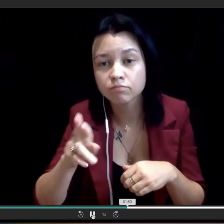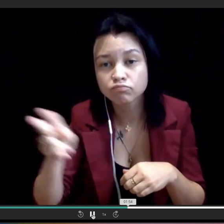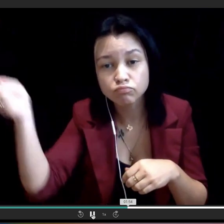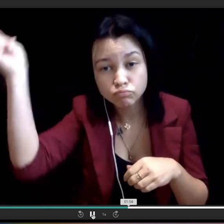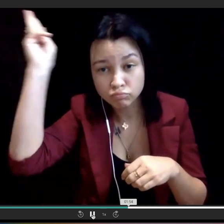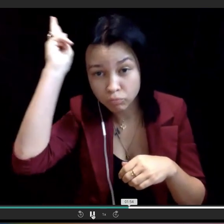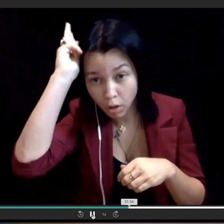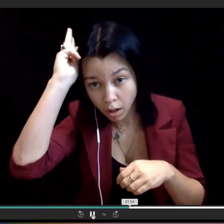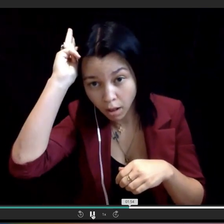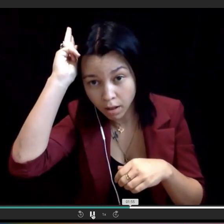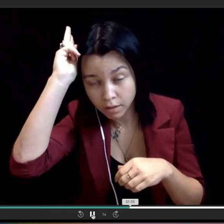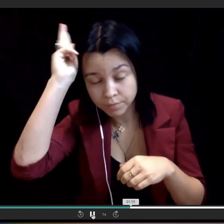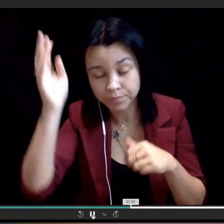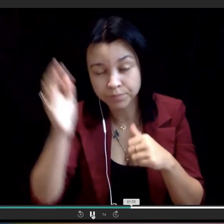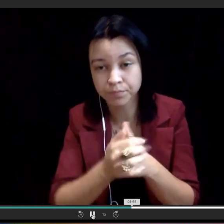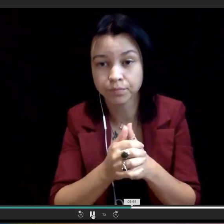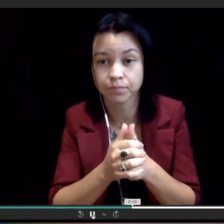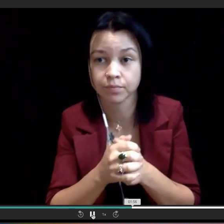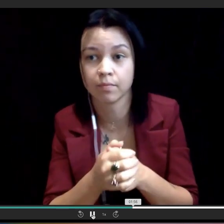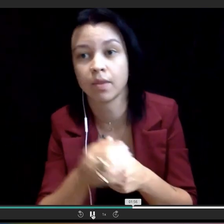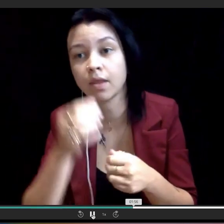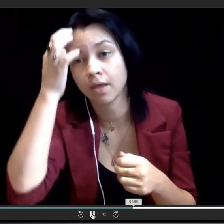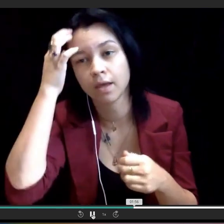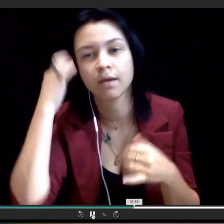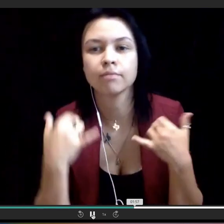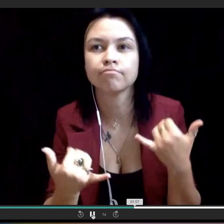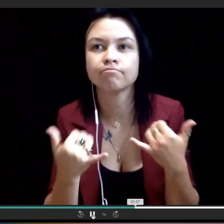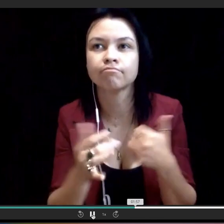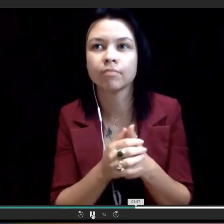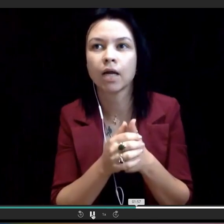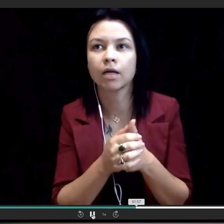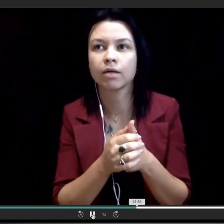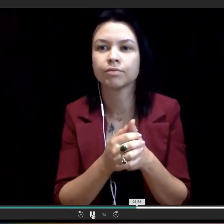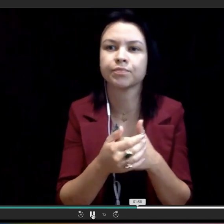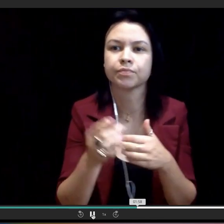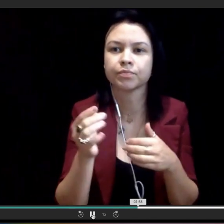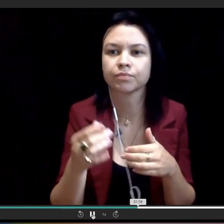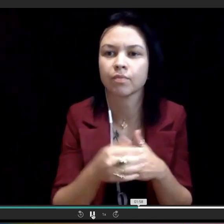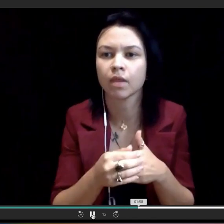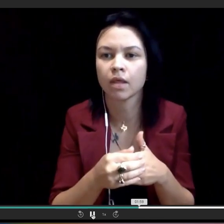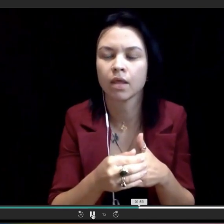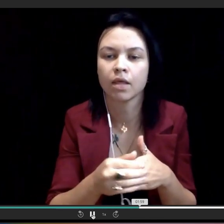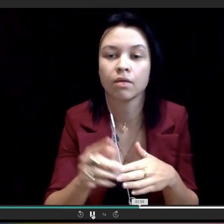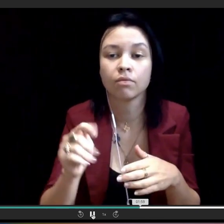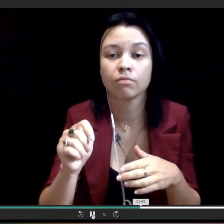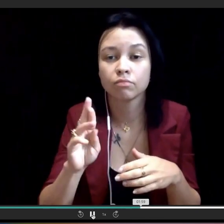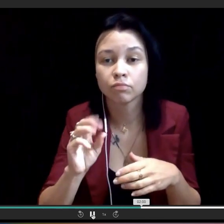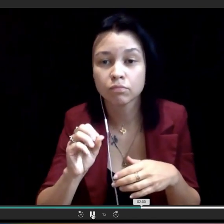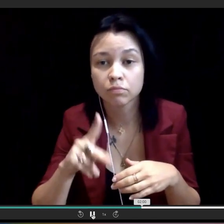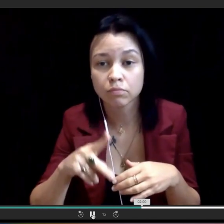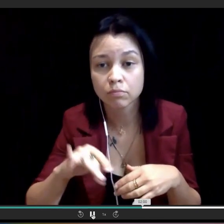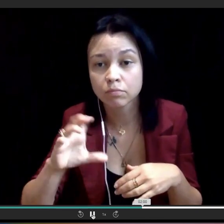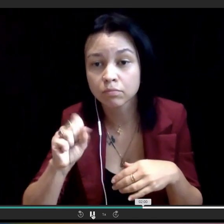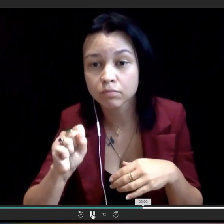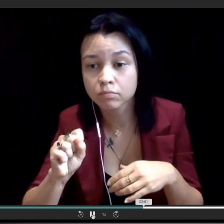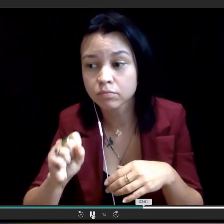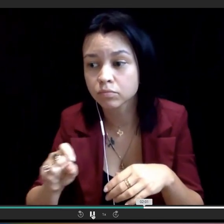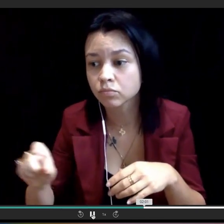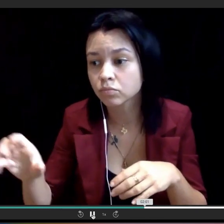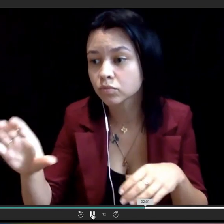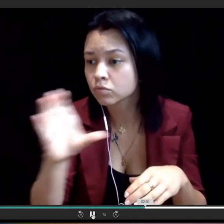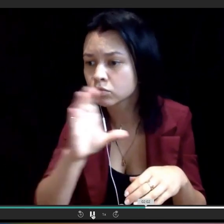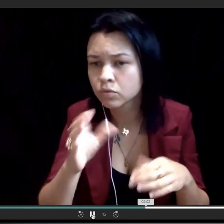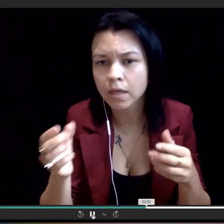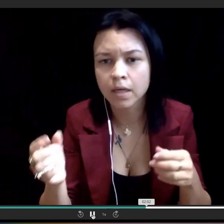leaves, they're leafcutter ants that you've maybe seen pictures of. They carry little round bits of leaves in their mouth that look like little flags as they